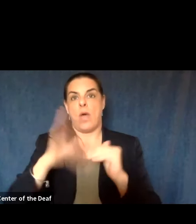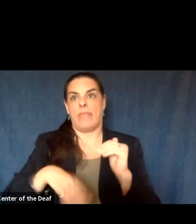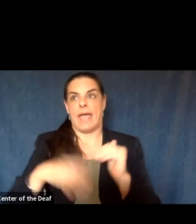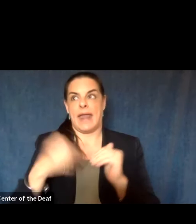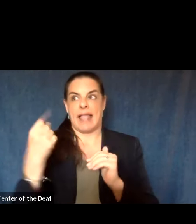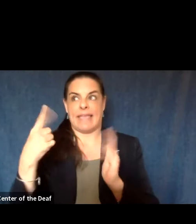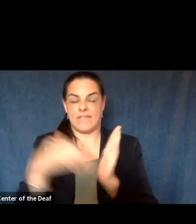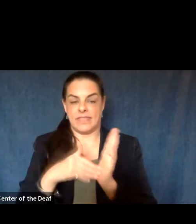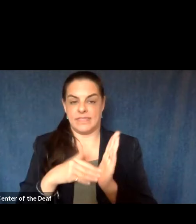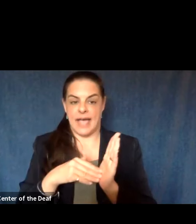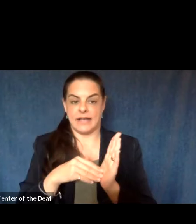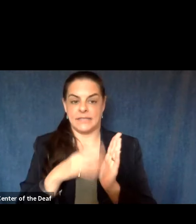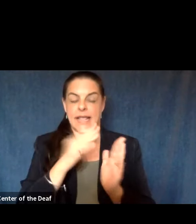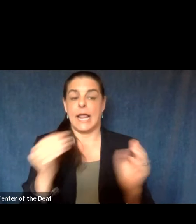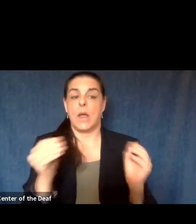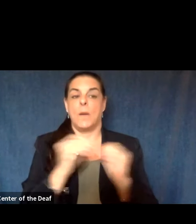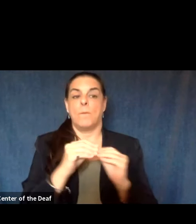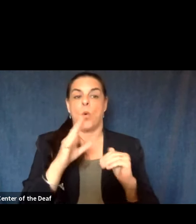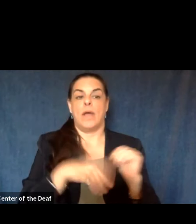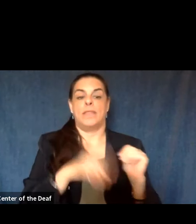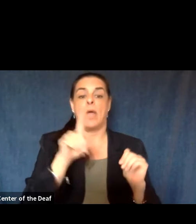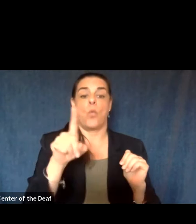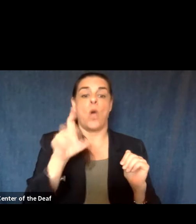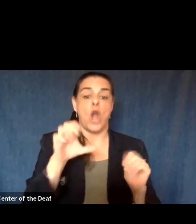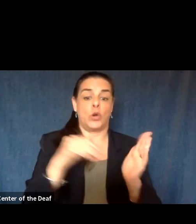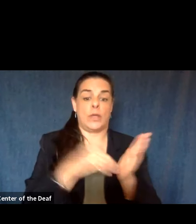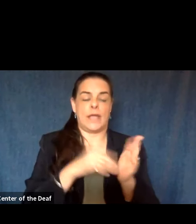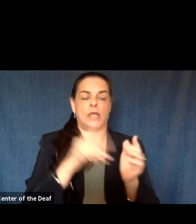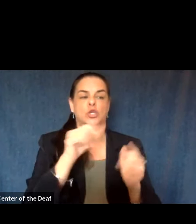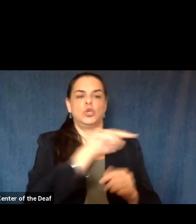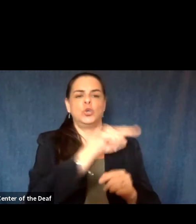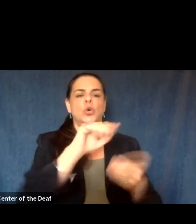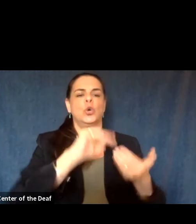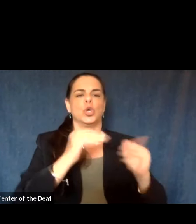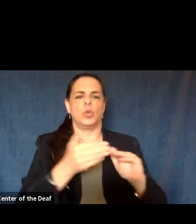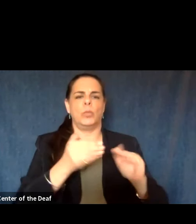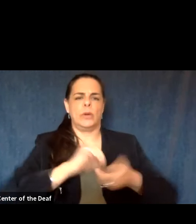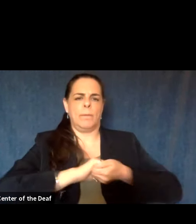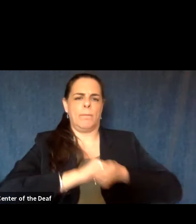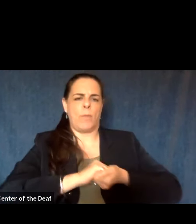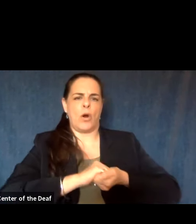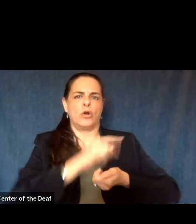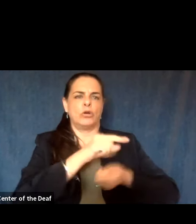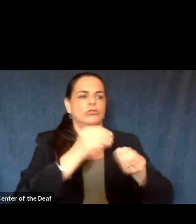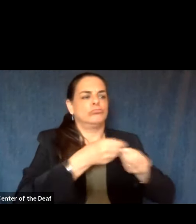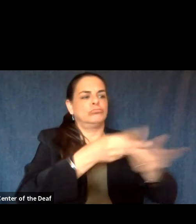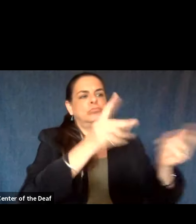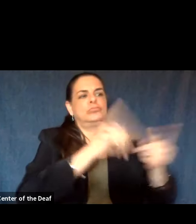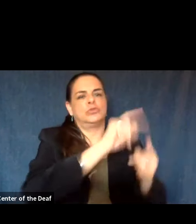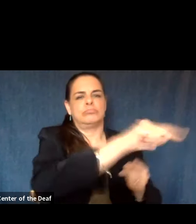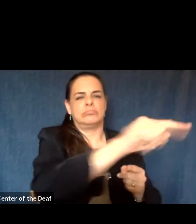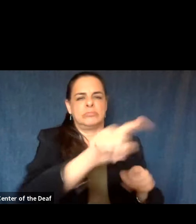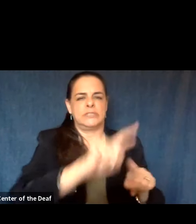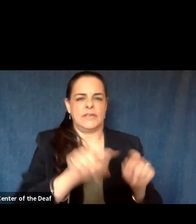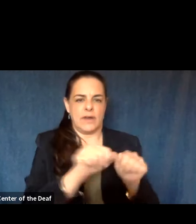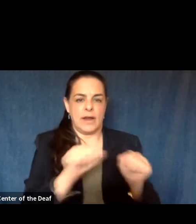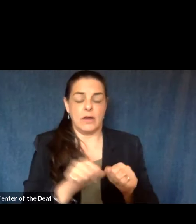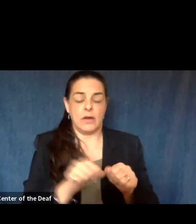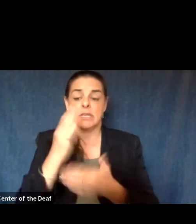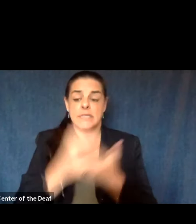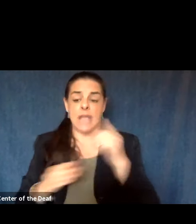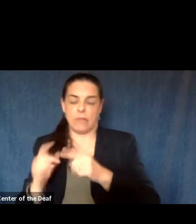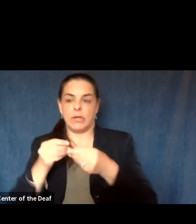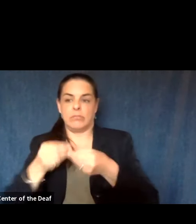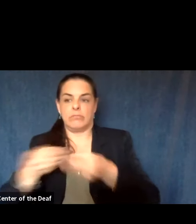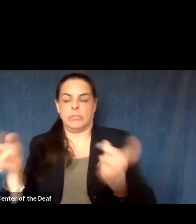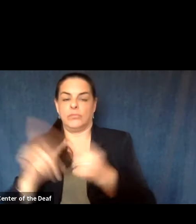over 100,000 within to community partners to get out, with a portion of those going to Knox County schools that are